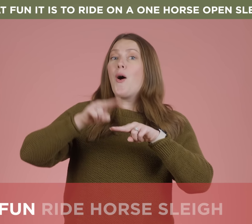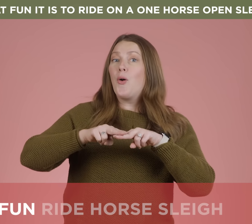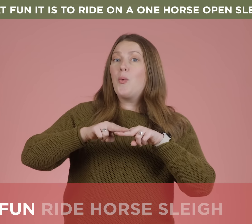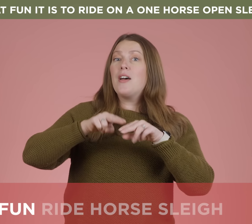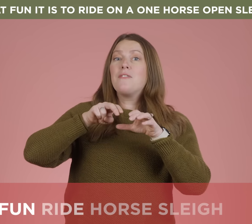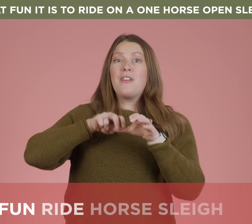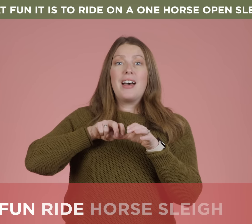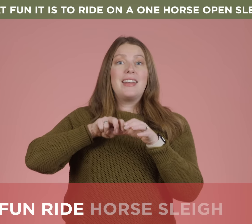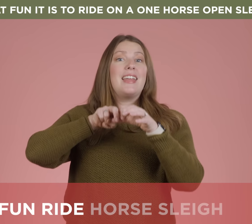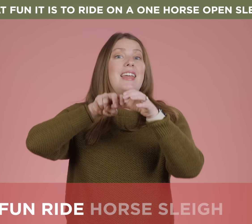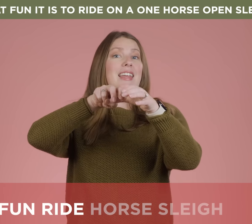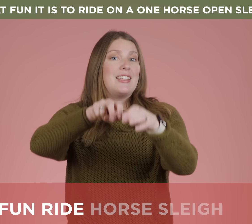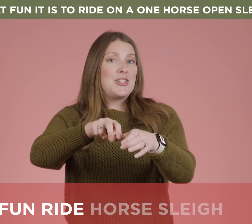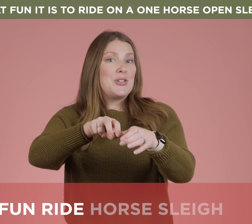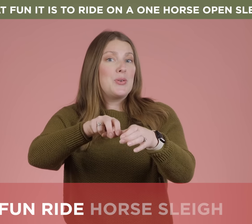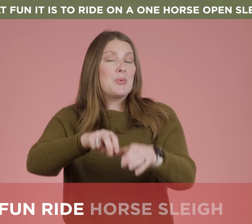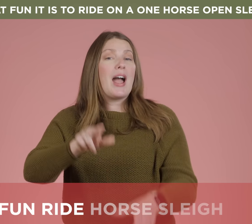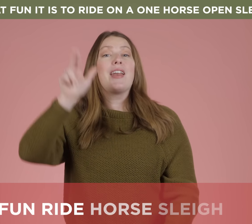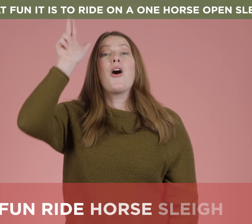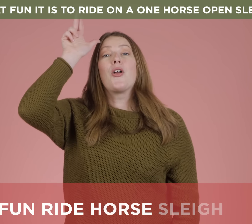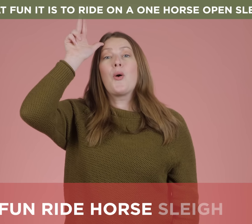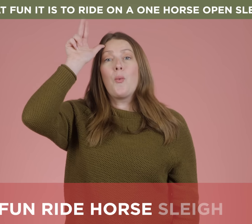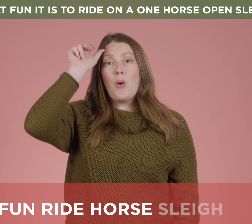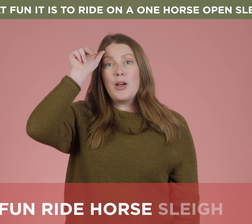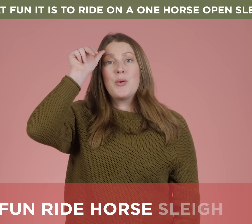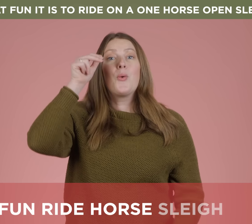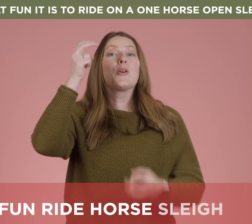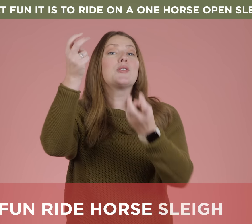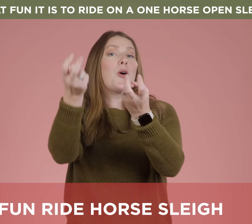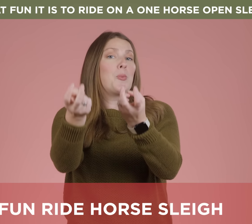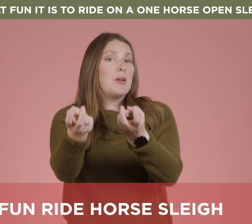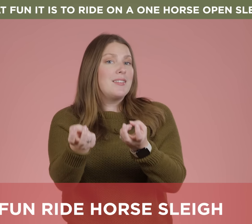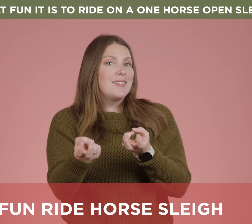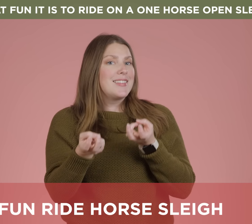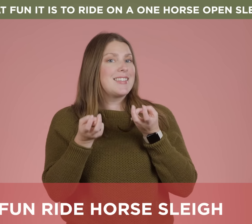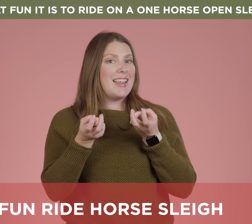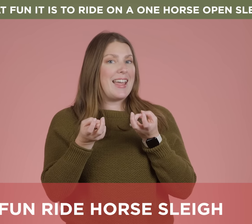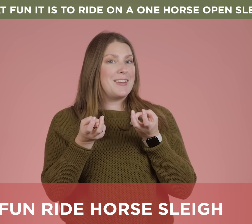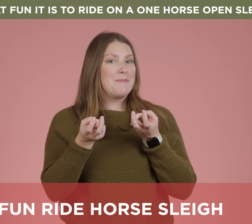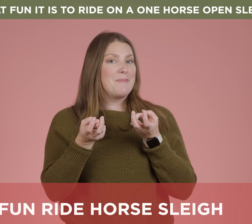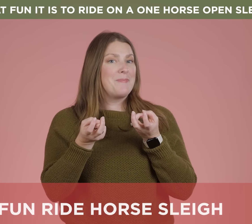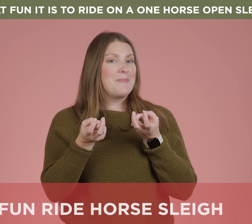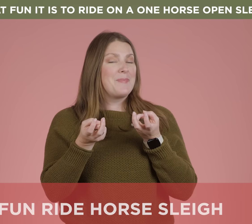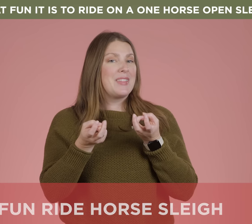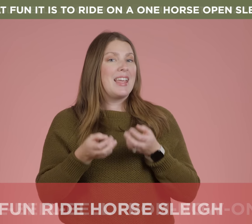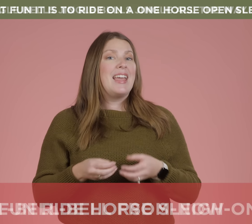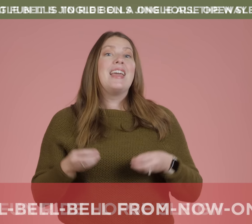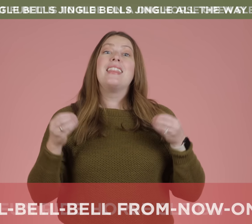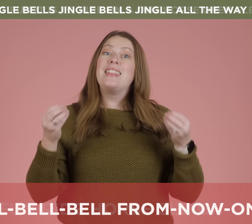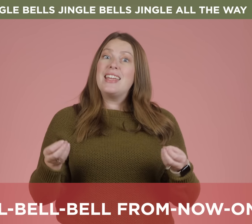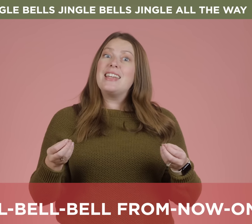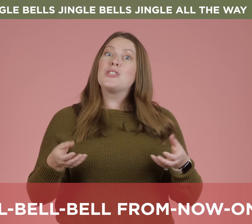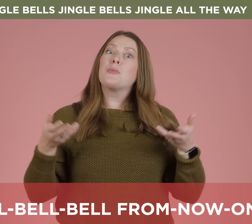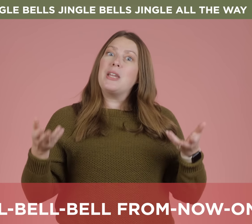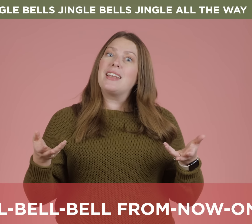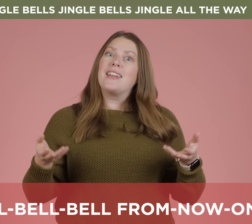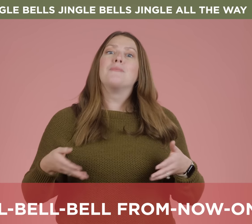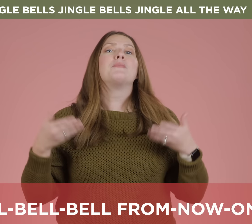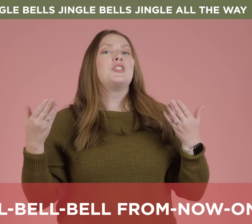Oh, what fun it is to ride on a one-horse open sleigh. Then it's repeated.